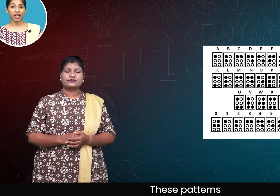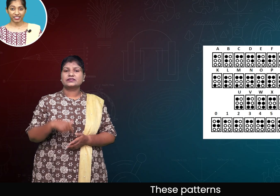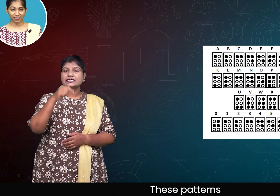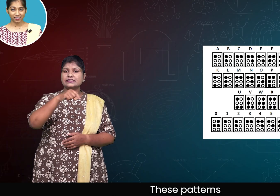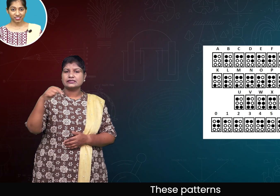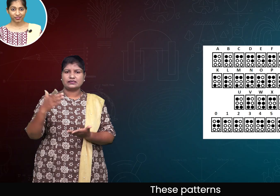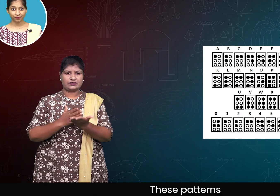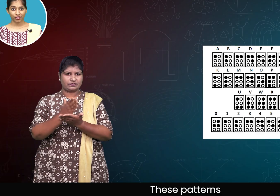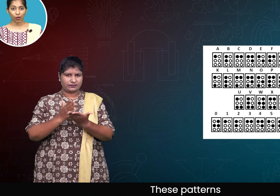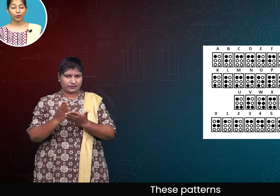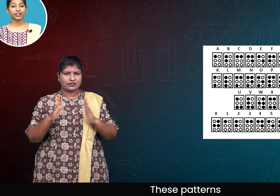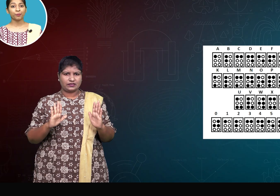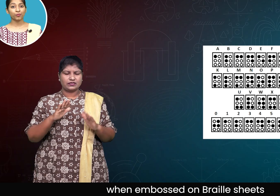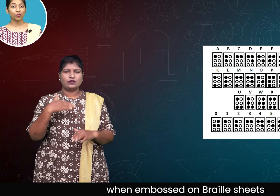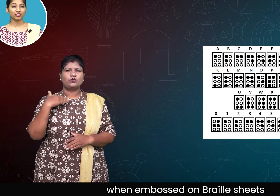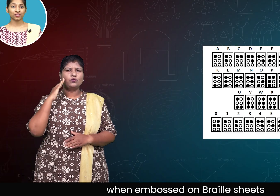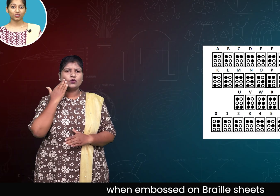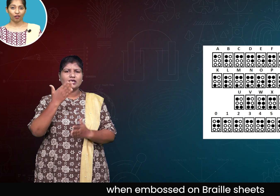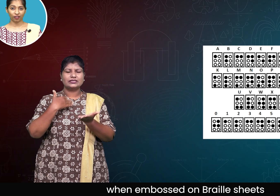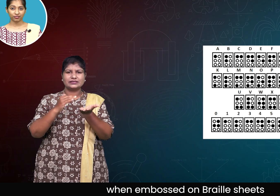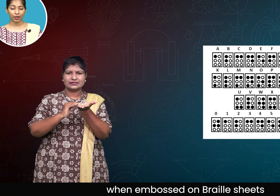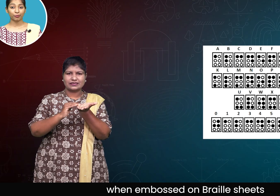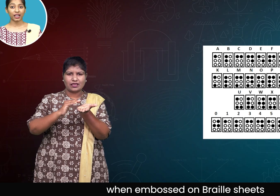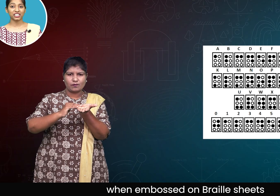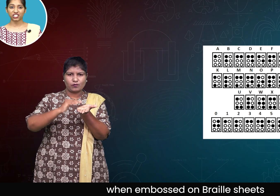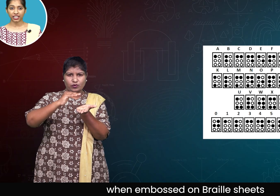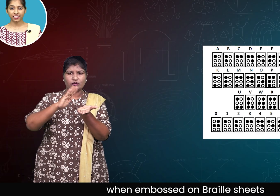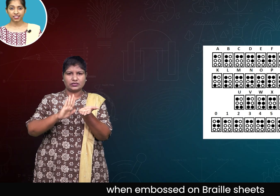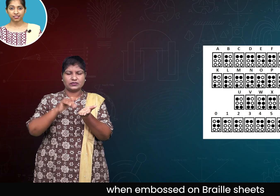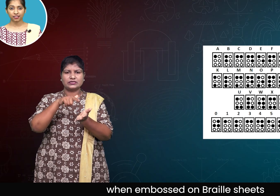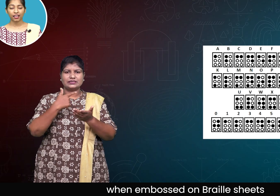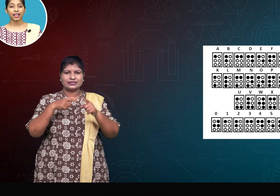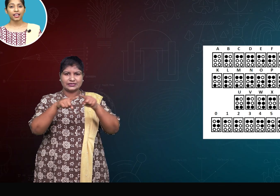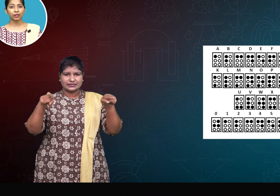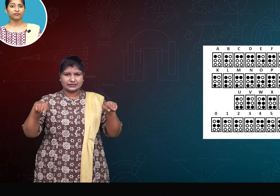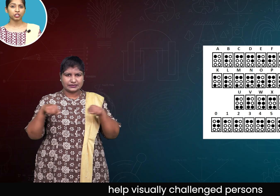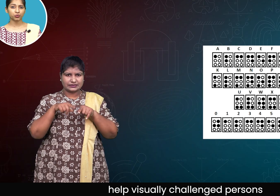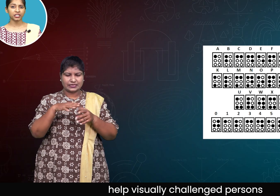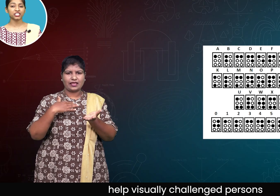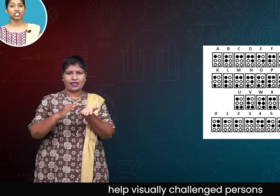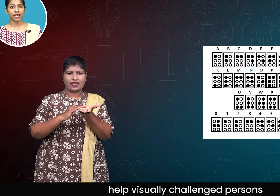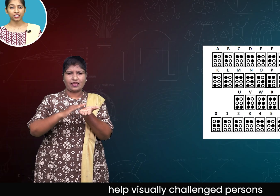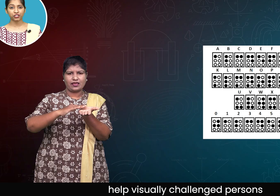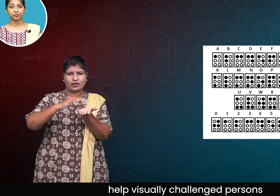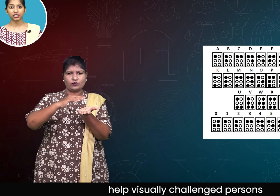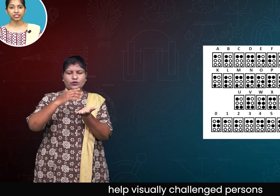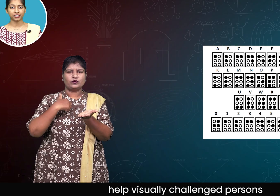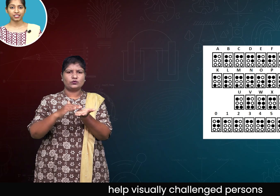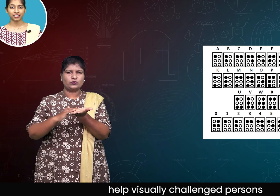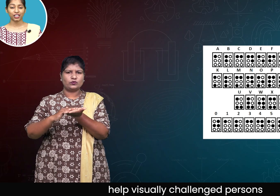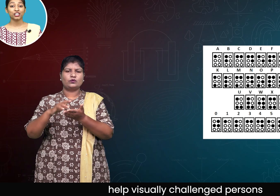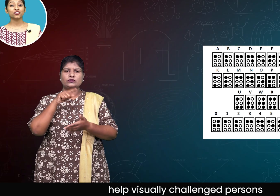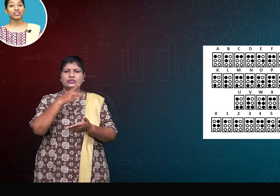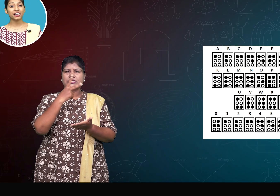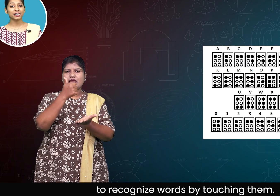These patterns, when embossed on Braille sheets, help visually challenged